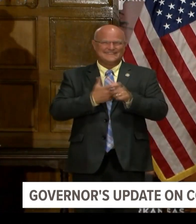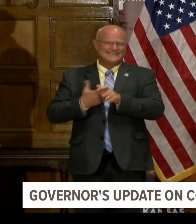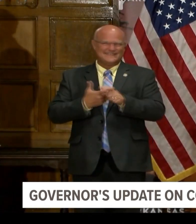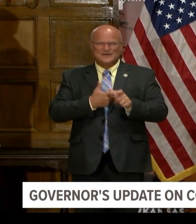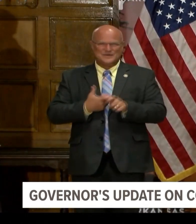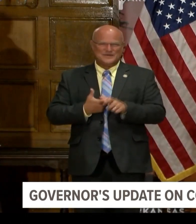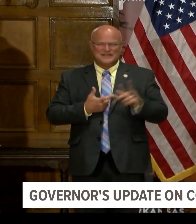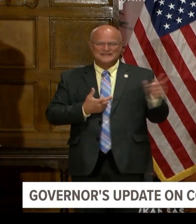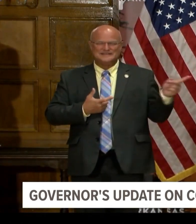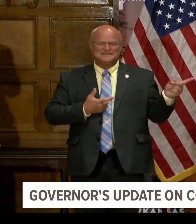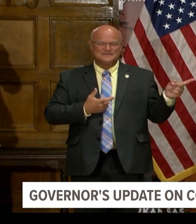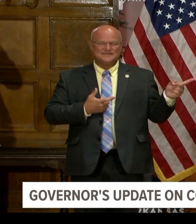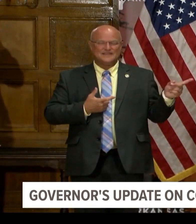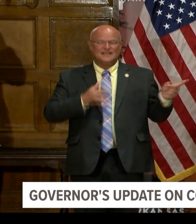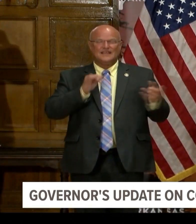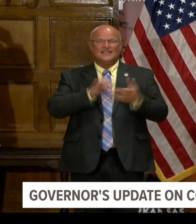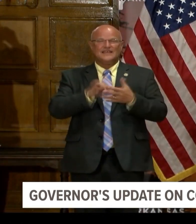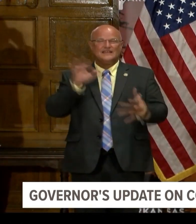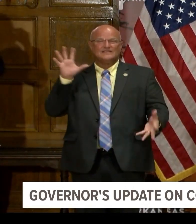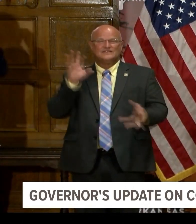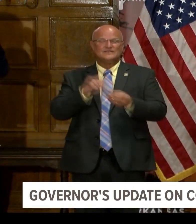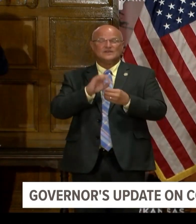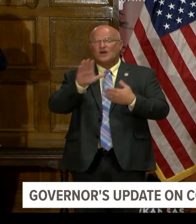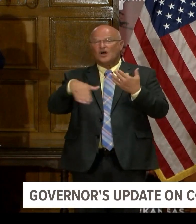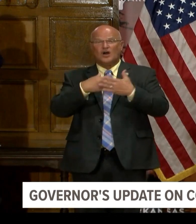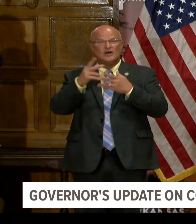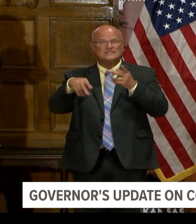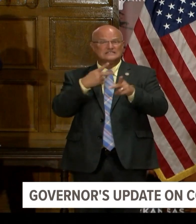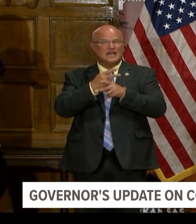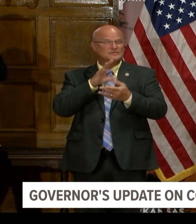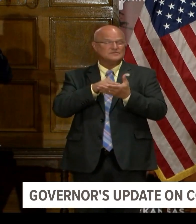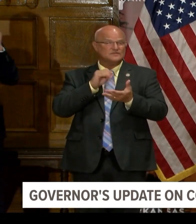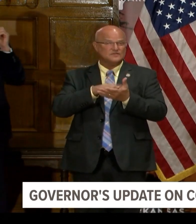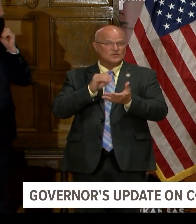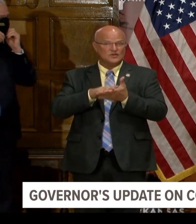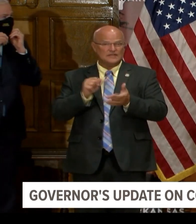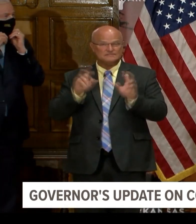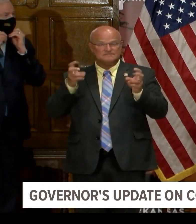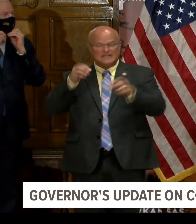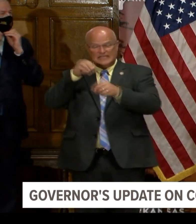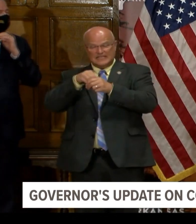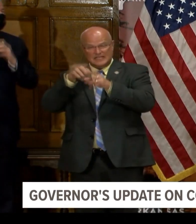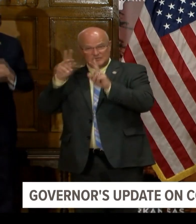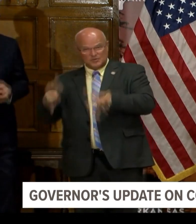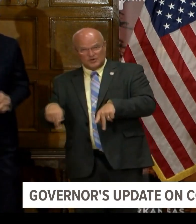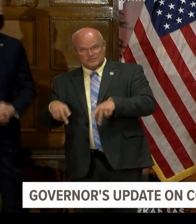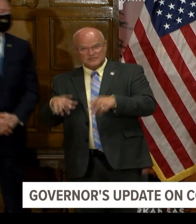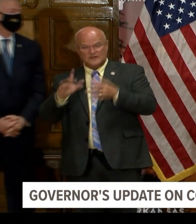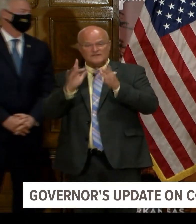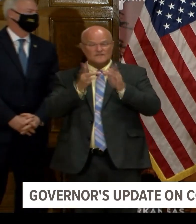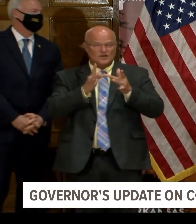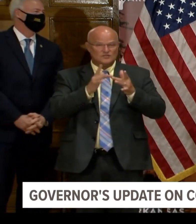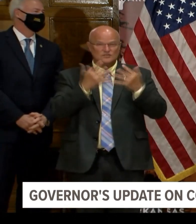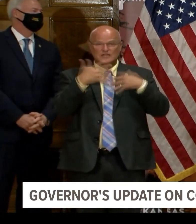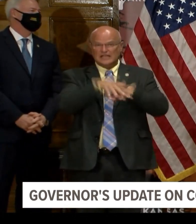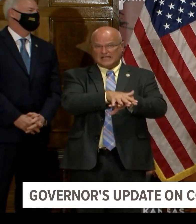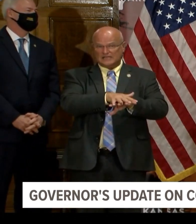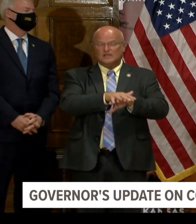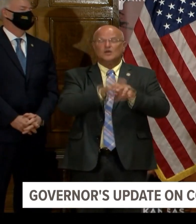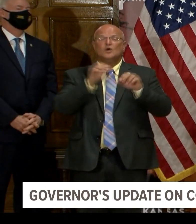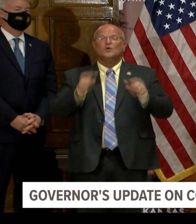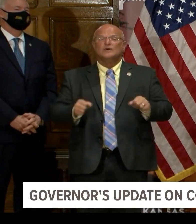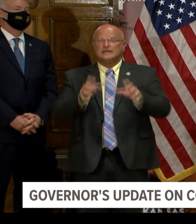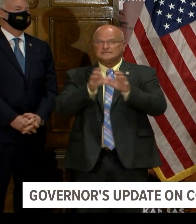Yeah, so those totals will include all types of learning, so that would be in-person, virtual, and hybrid. We can break those out